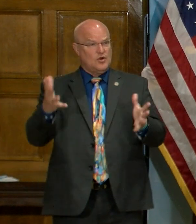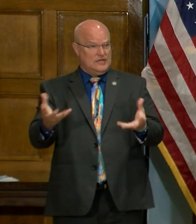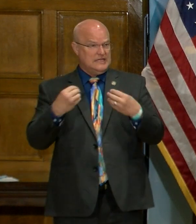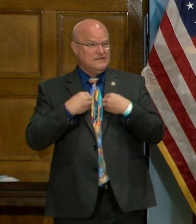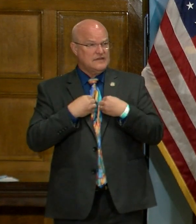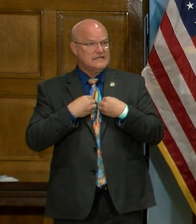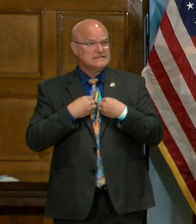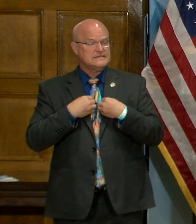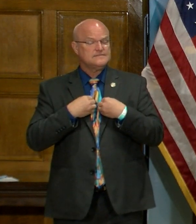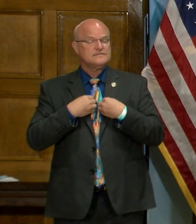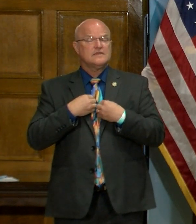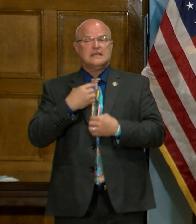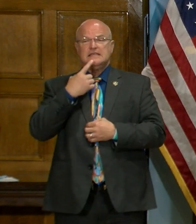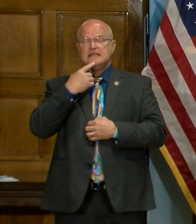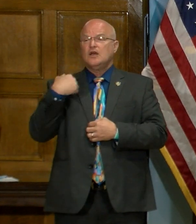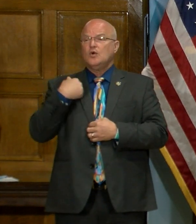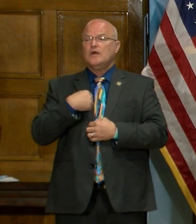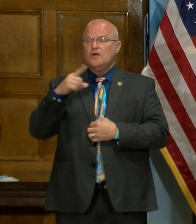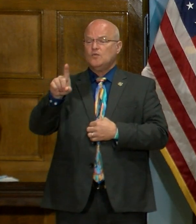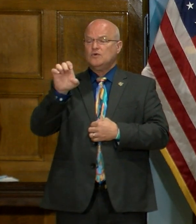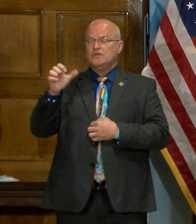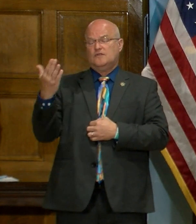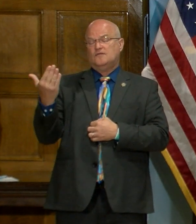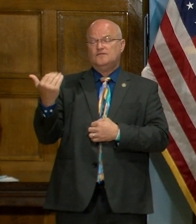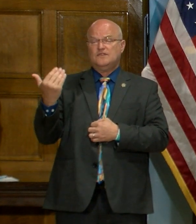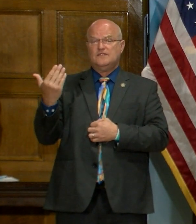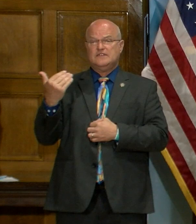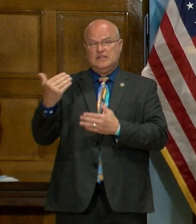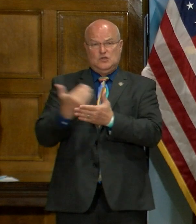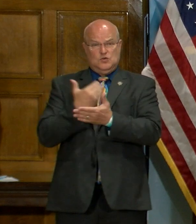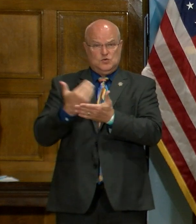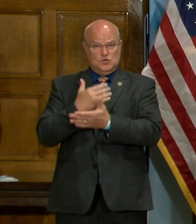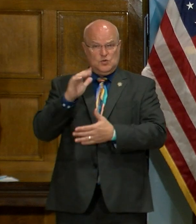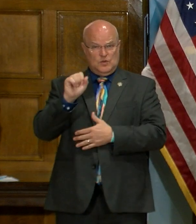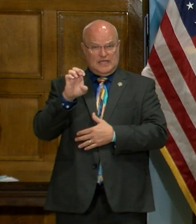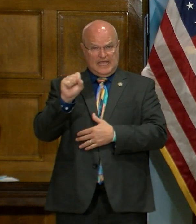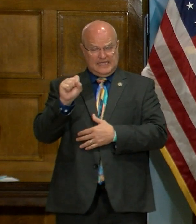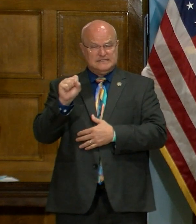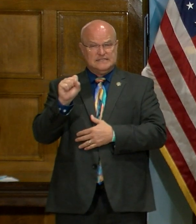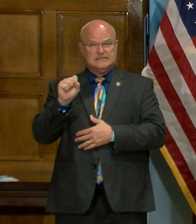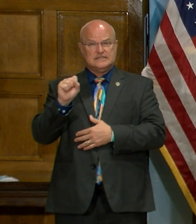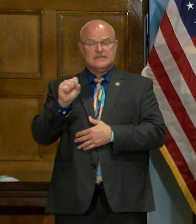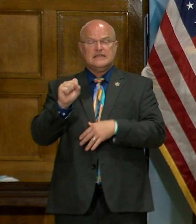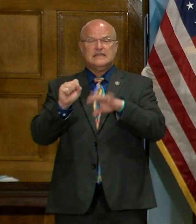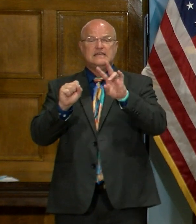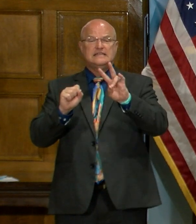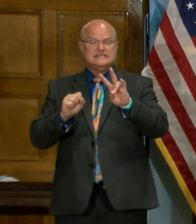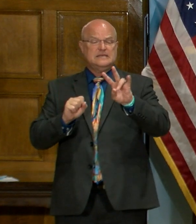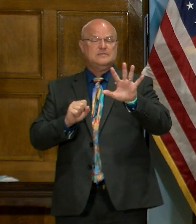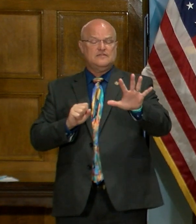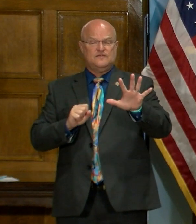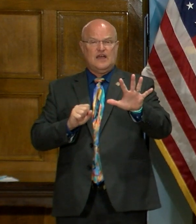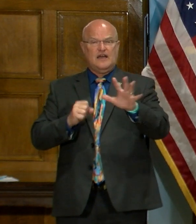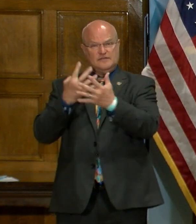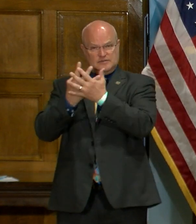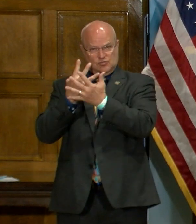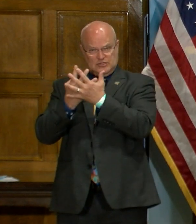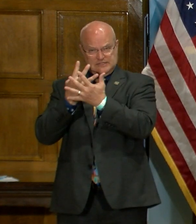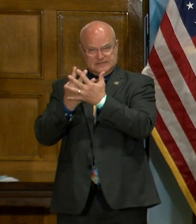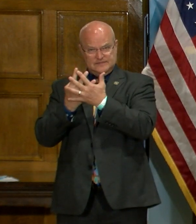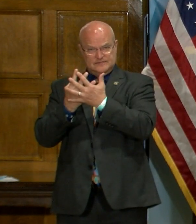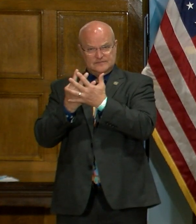provided. As the Governor mentioned, we've had 115 new cases since yesterday. 75 of those are